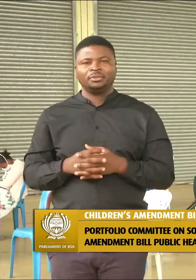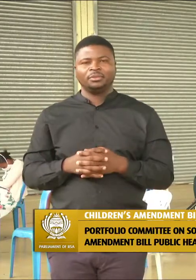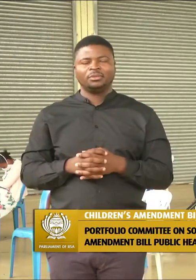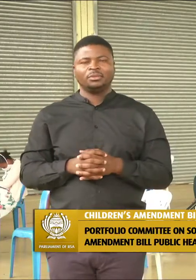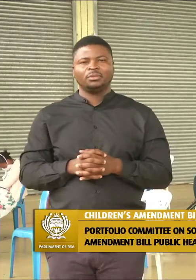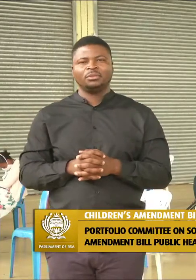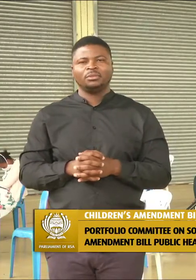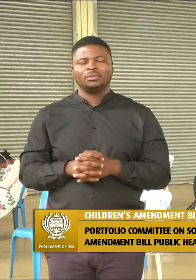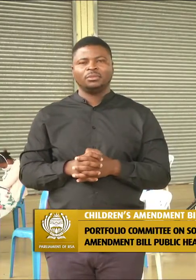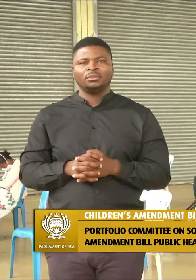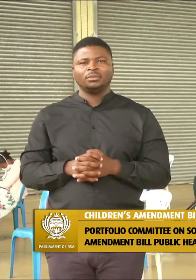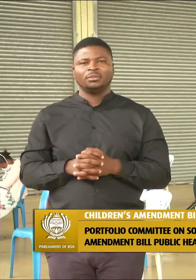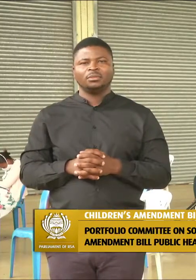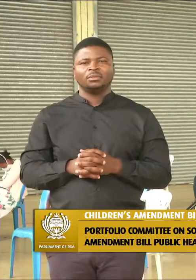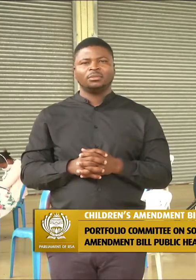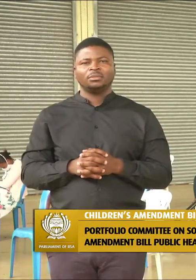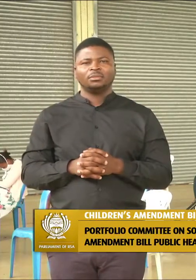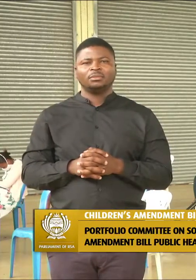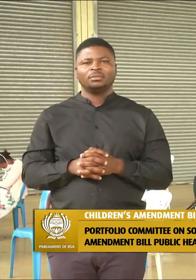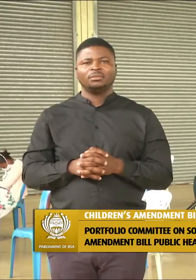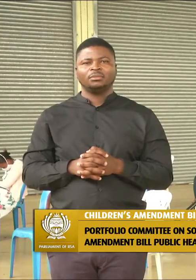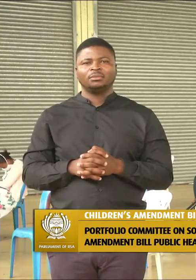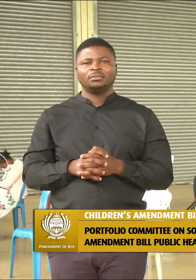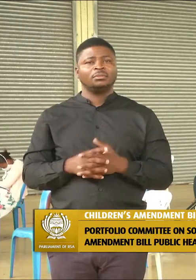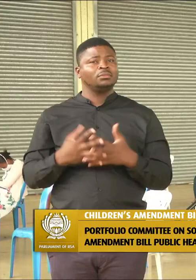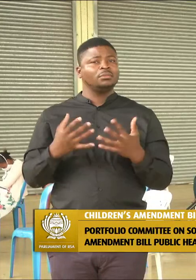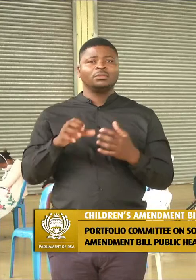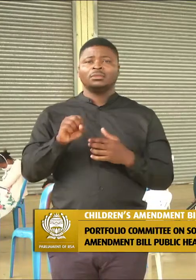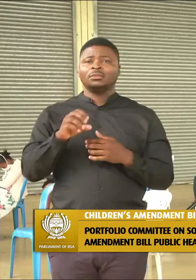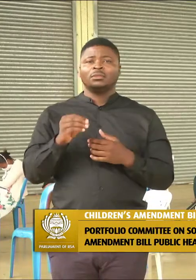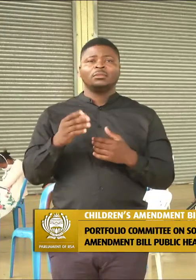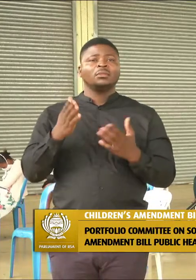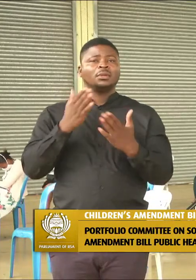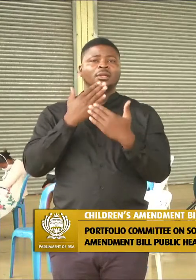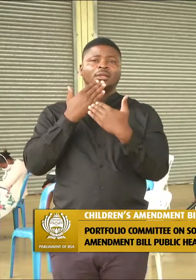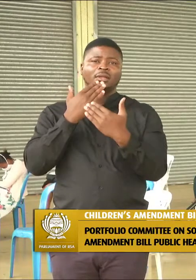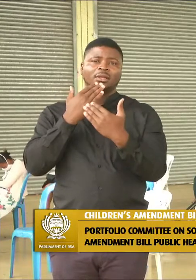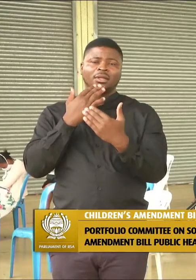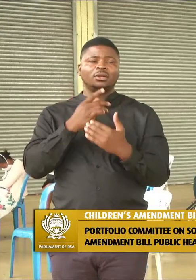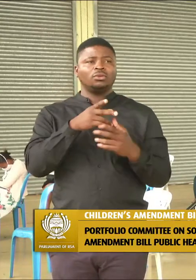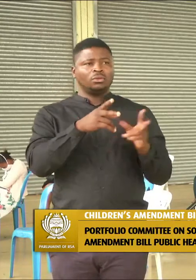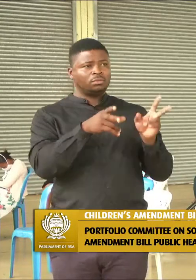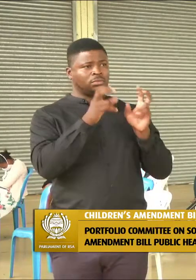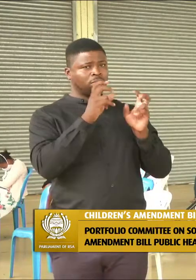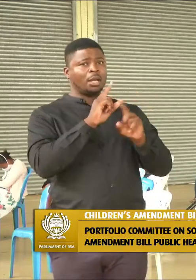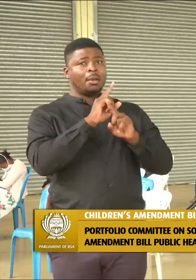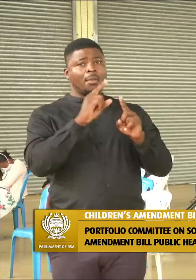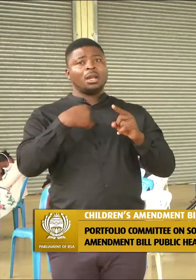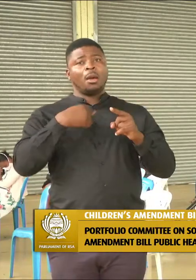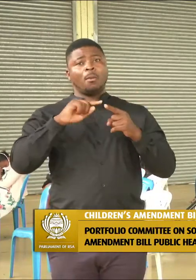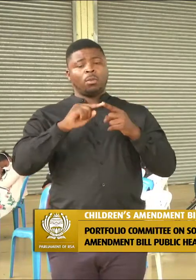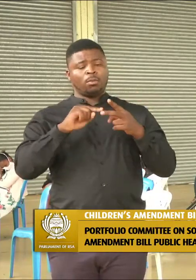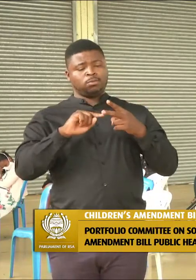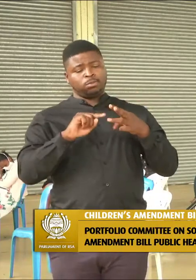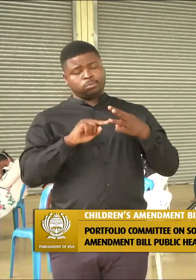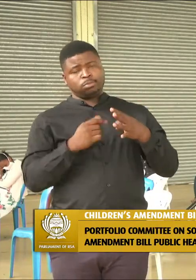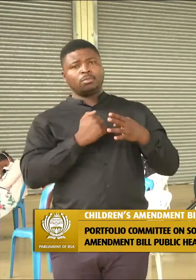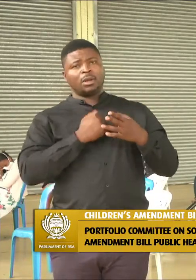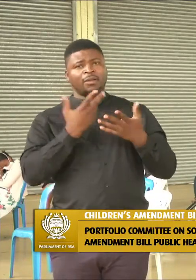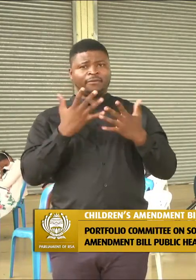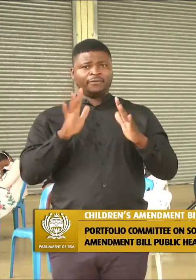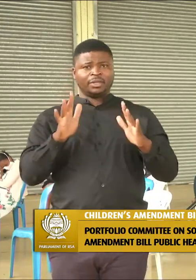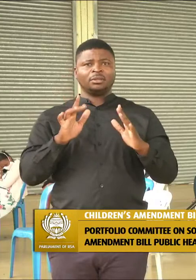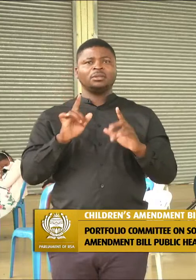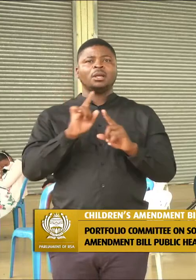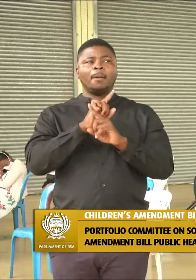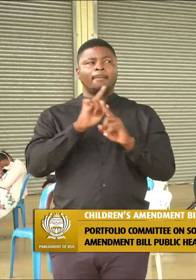hayi uzoyizwela. So thank you for hearing me. Those are the points that I wanted to raise. I've refrained